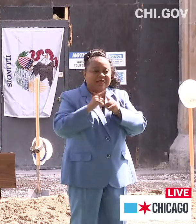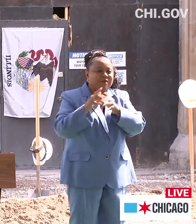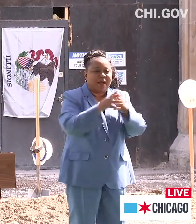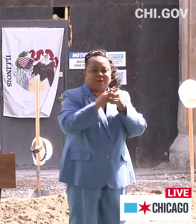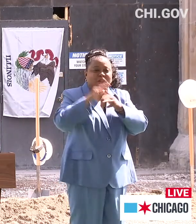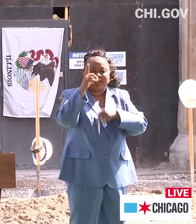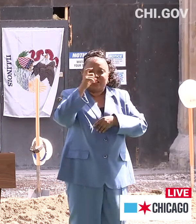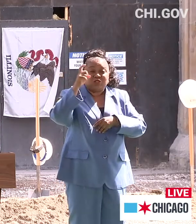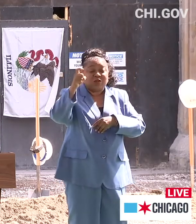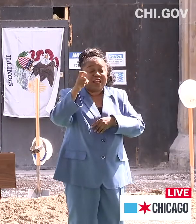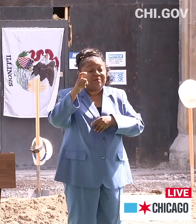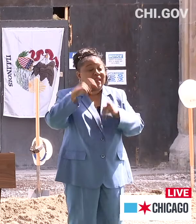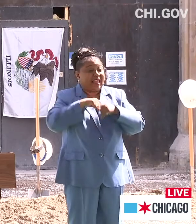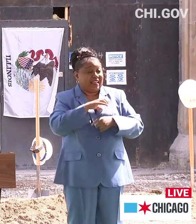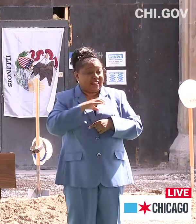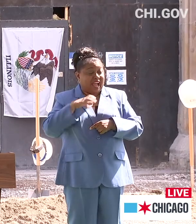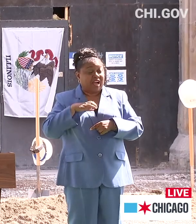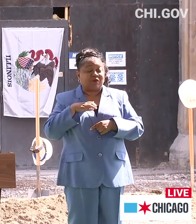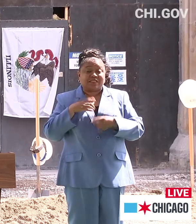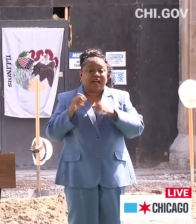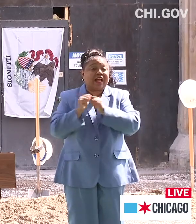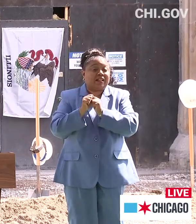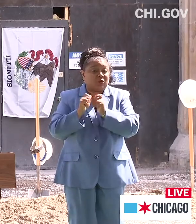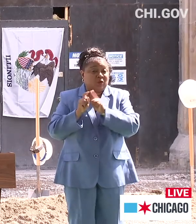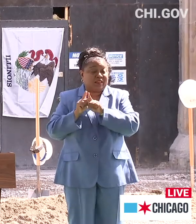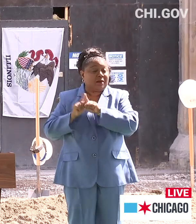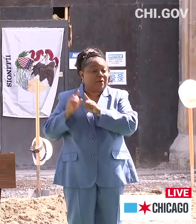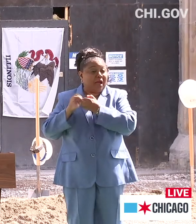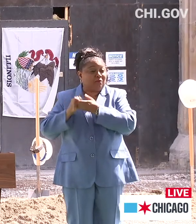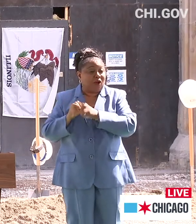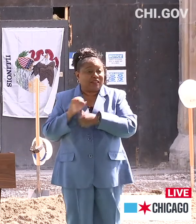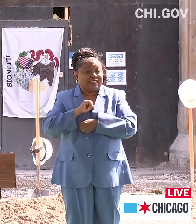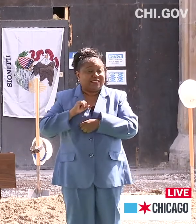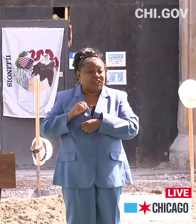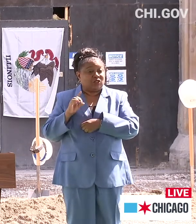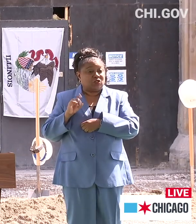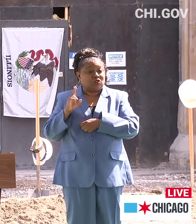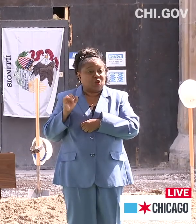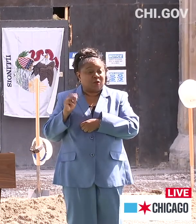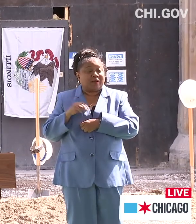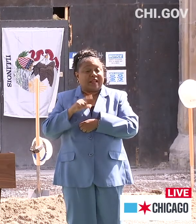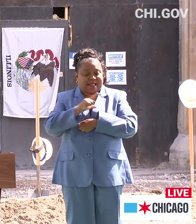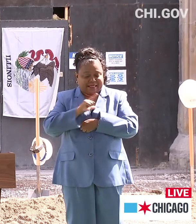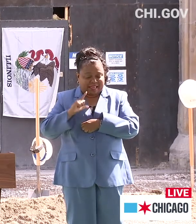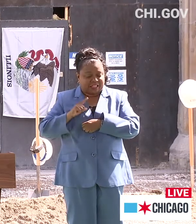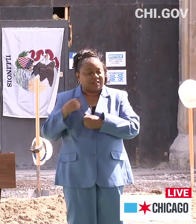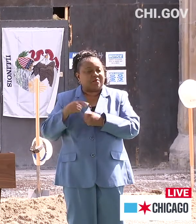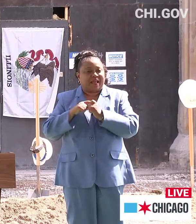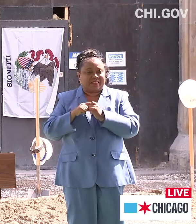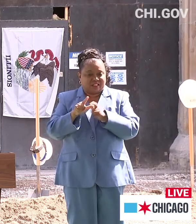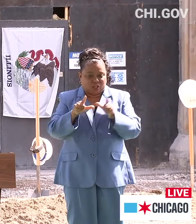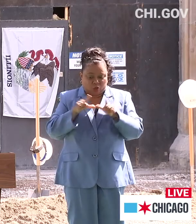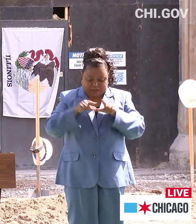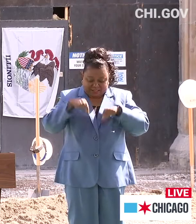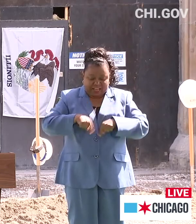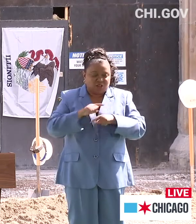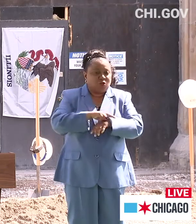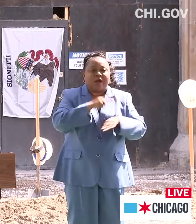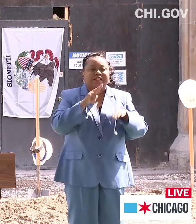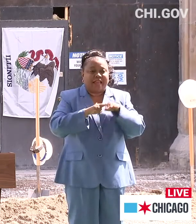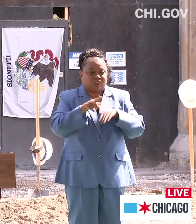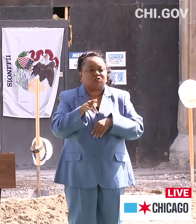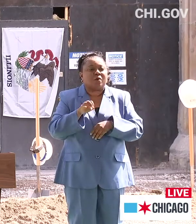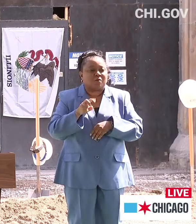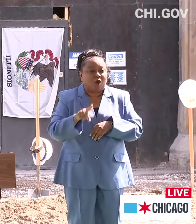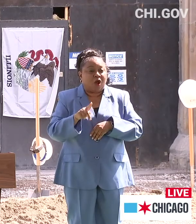dream. In Congress, I, along with my partner, Senator Durbin, have legislation to make this location into a national